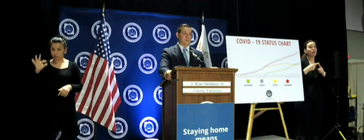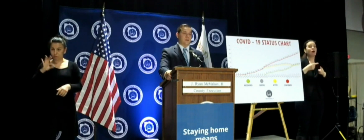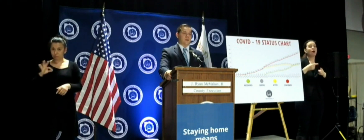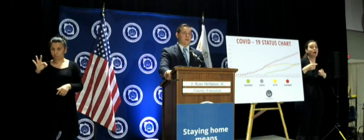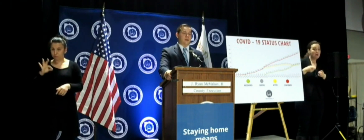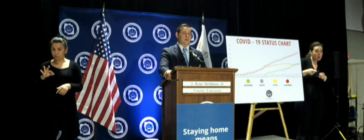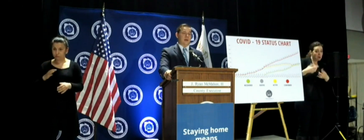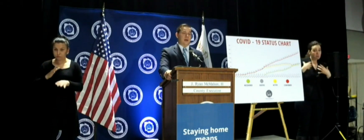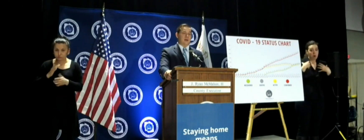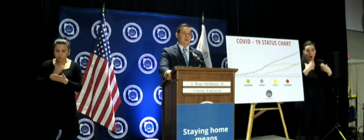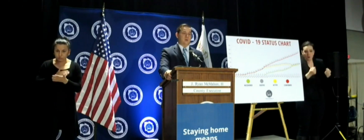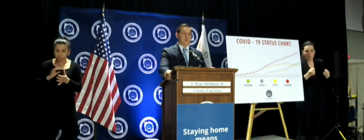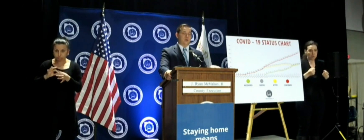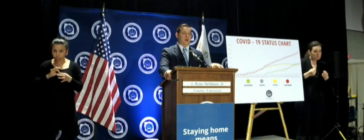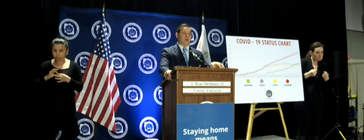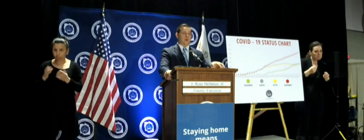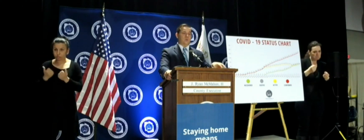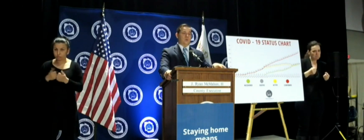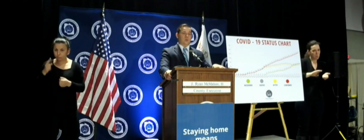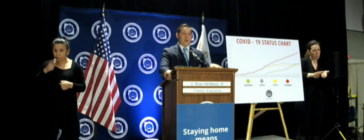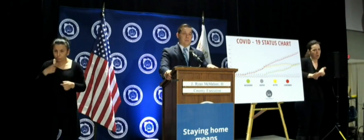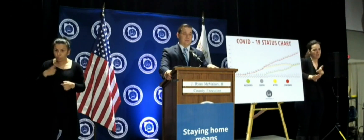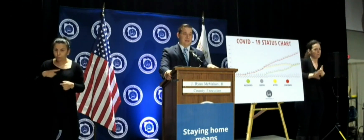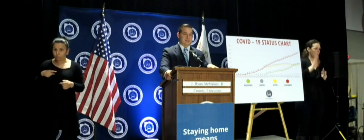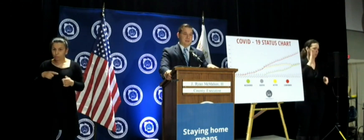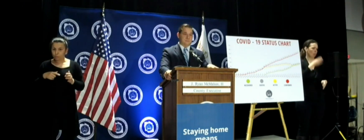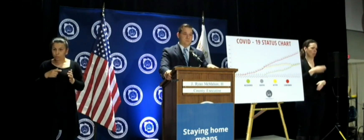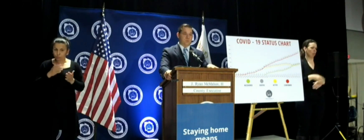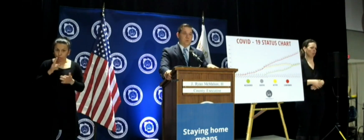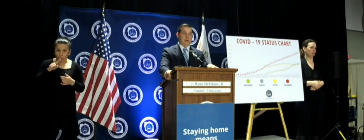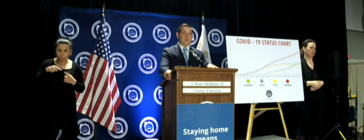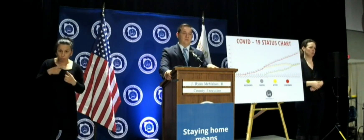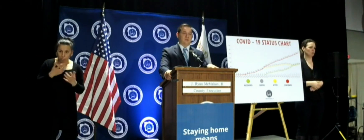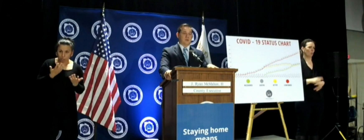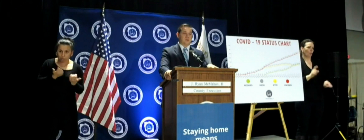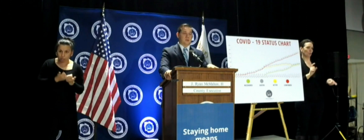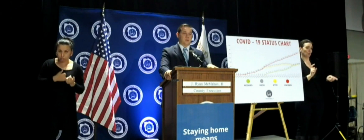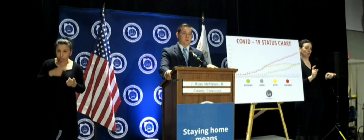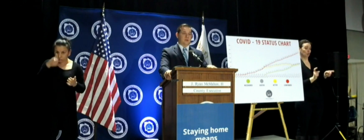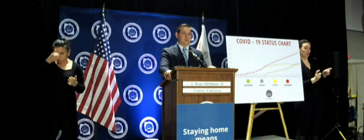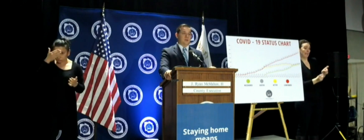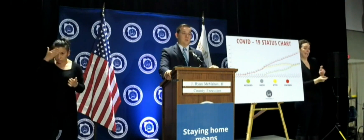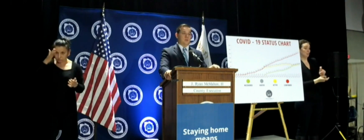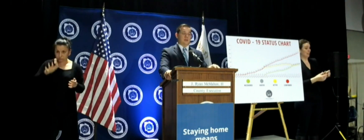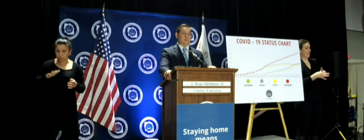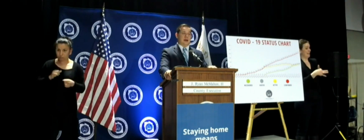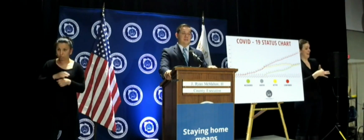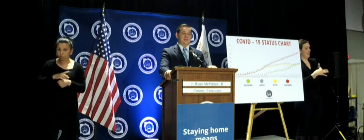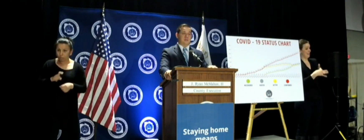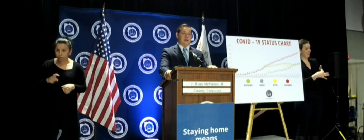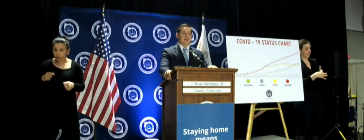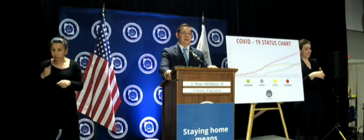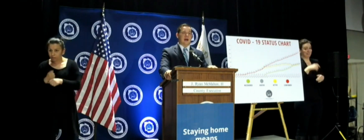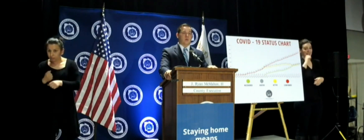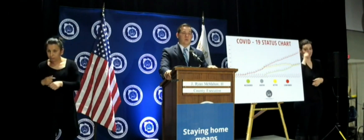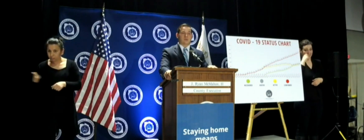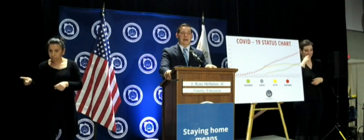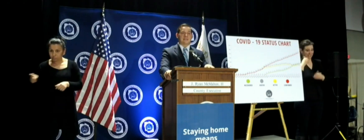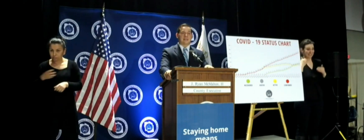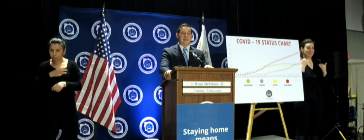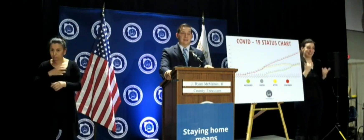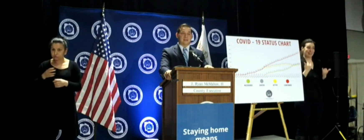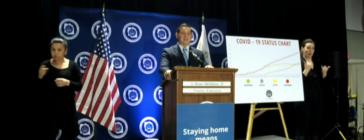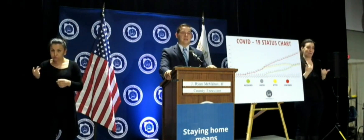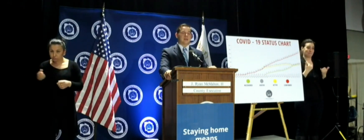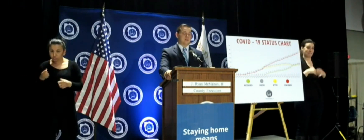somebody. And then we go and we do rapid testing when we have somebody. We get a positive back in hours,